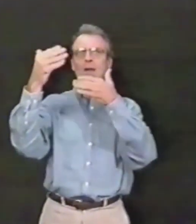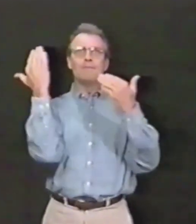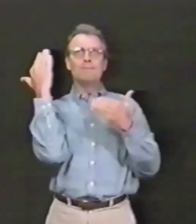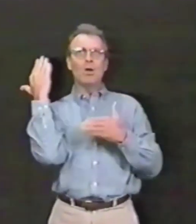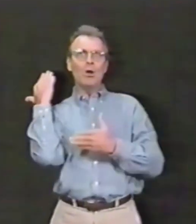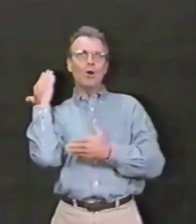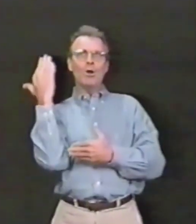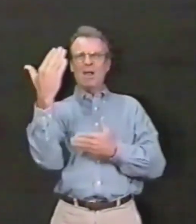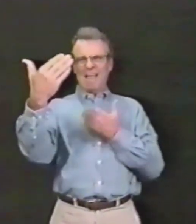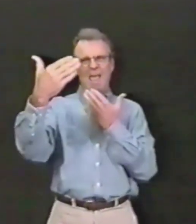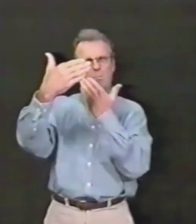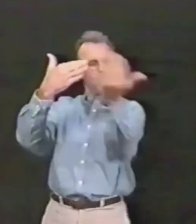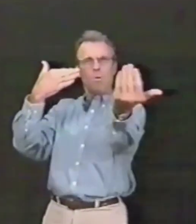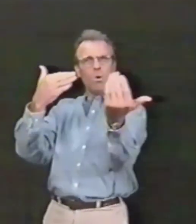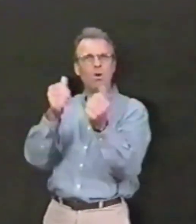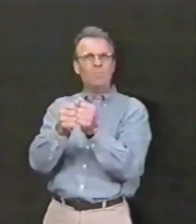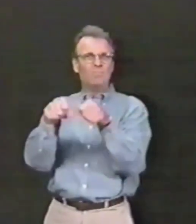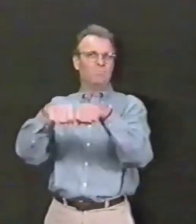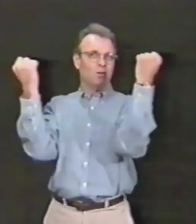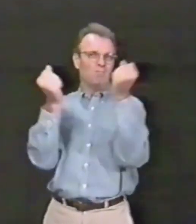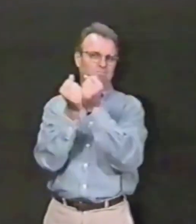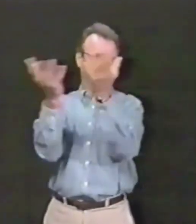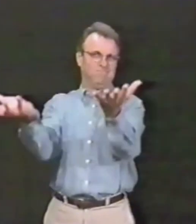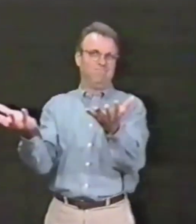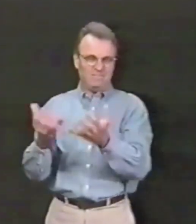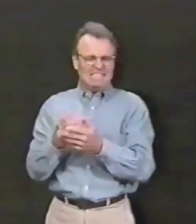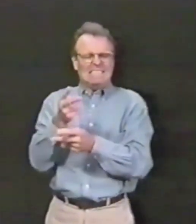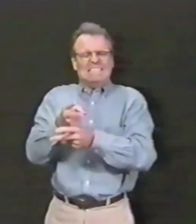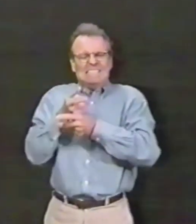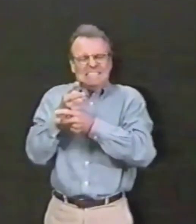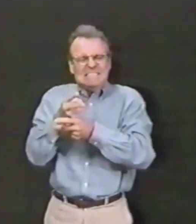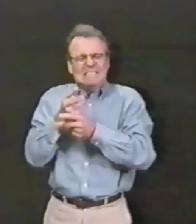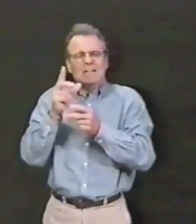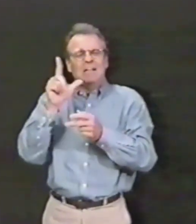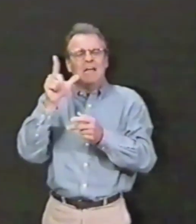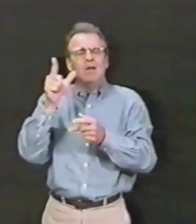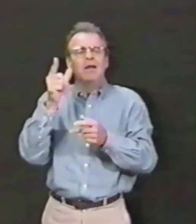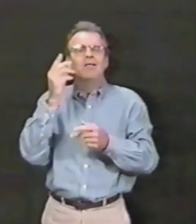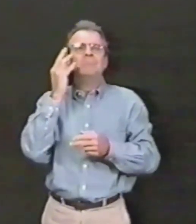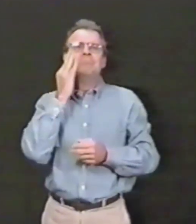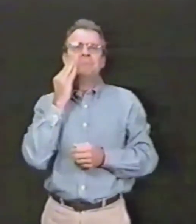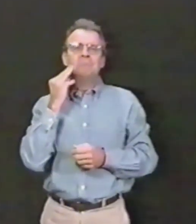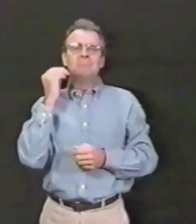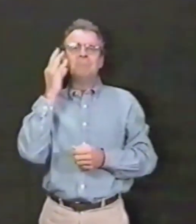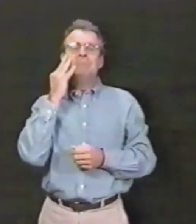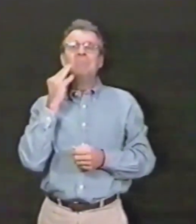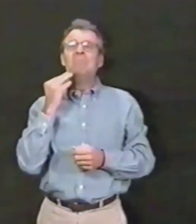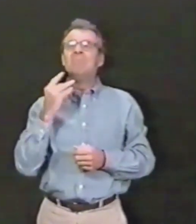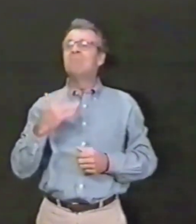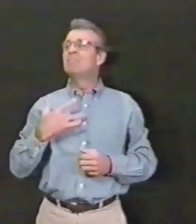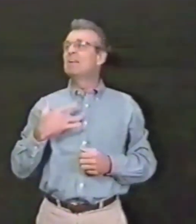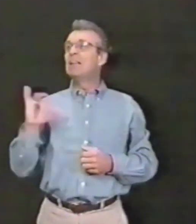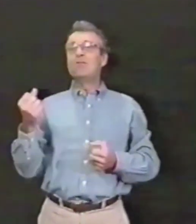aware of is to be careful of street signs because you don't want to bust your side mirror.